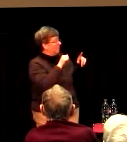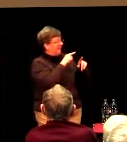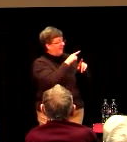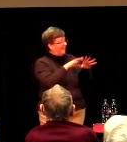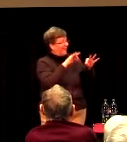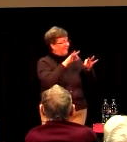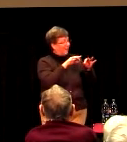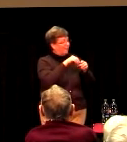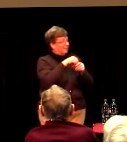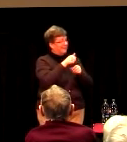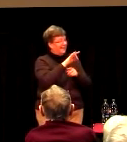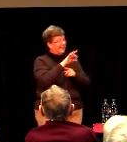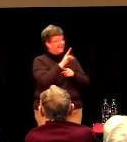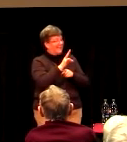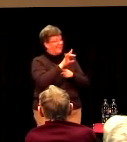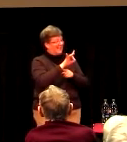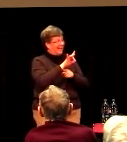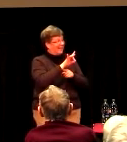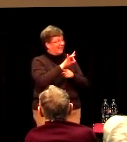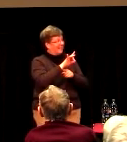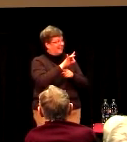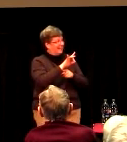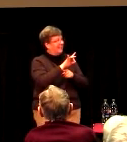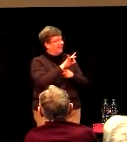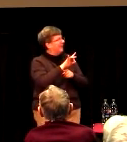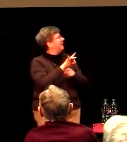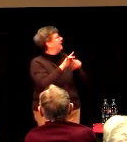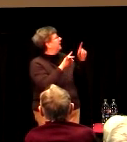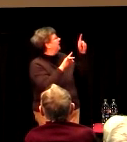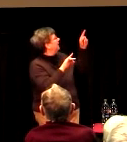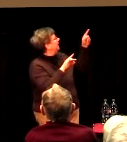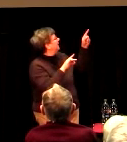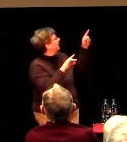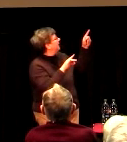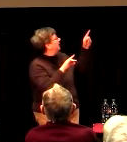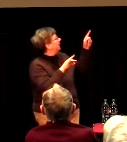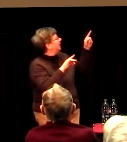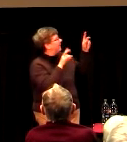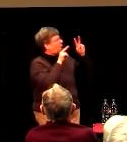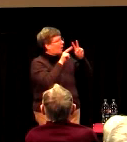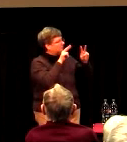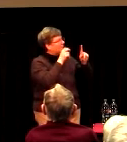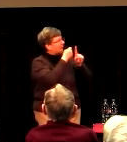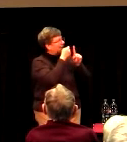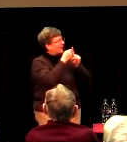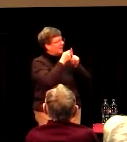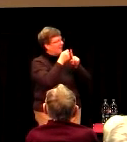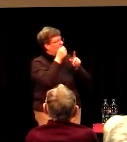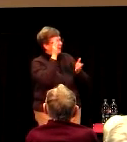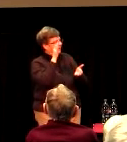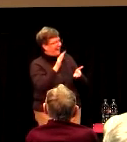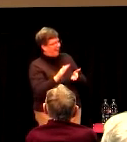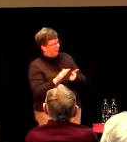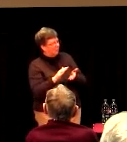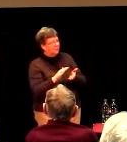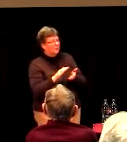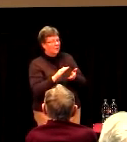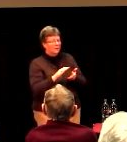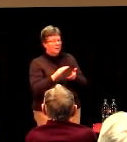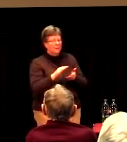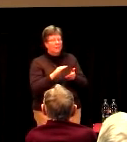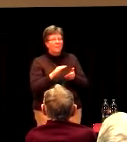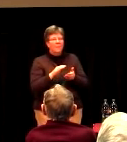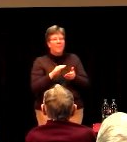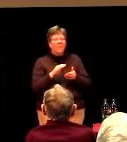in 1978 that the observations were going down very hard, very quickly. And within 2 years, the international